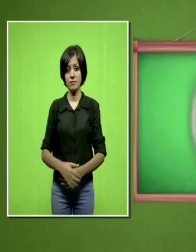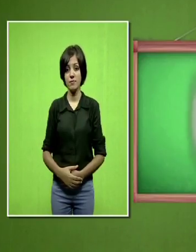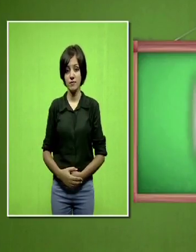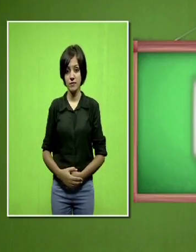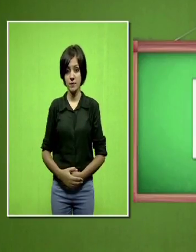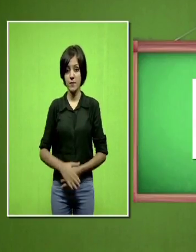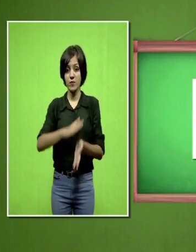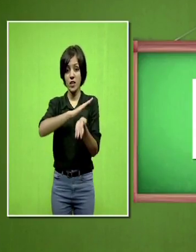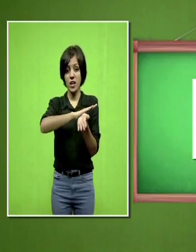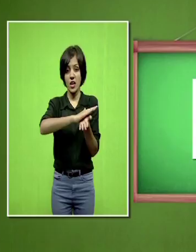H,